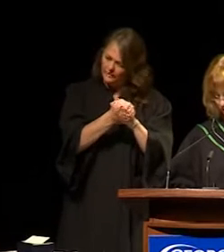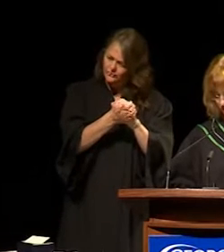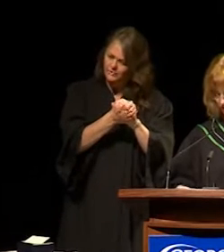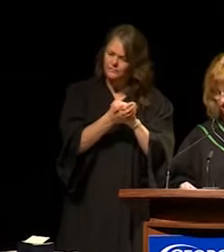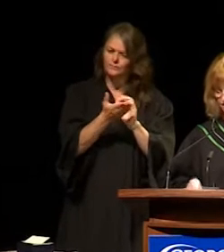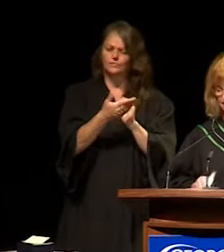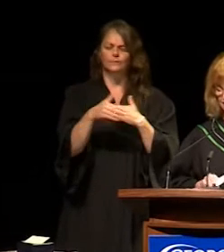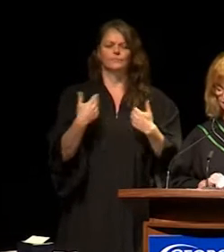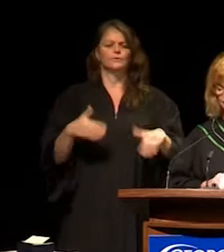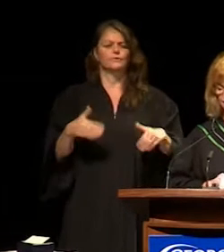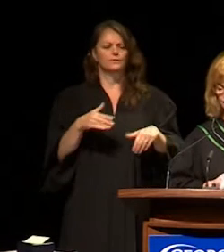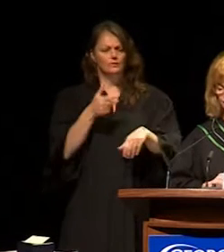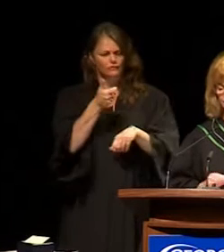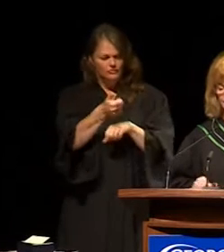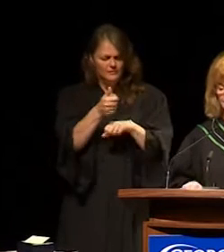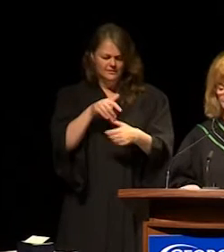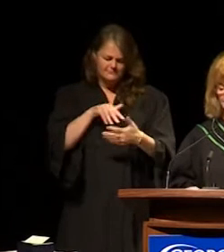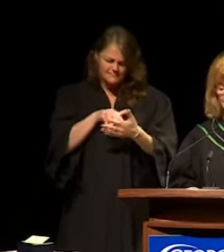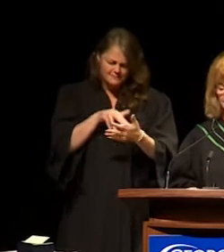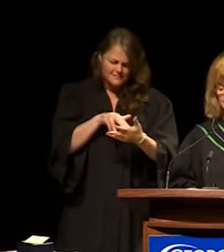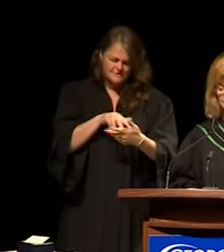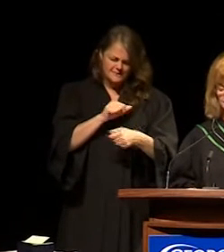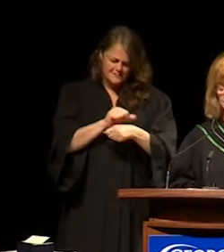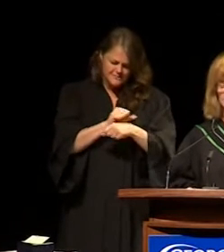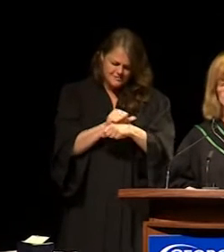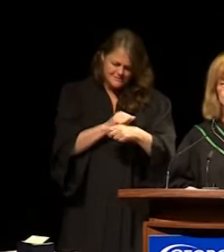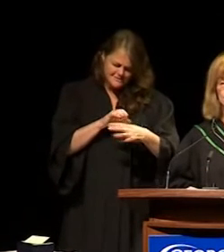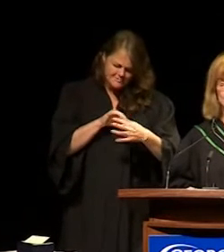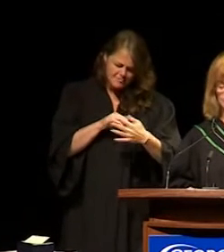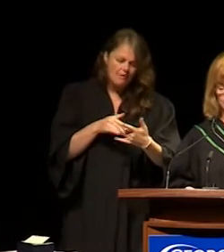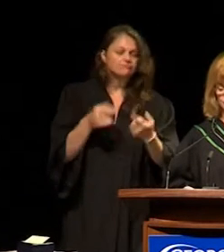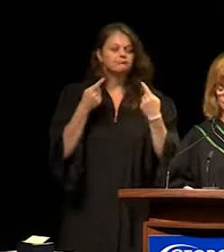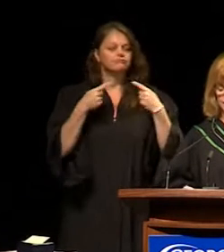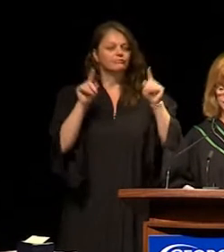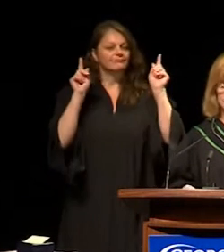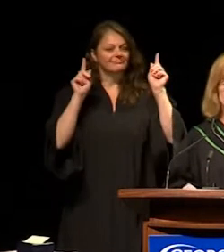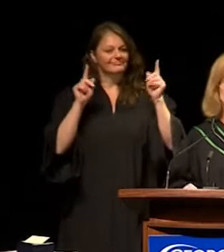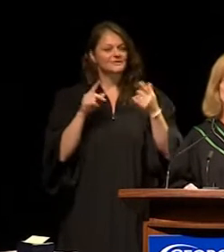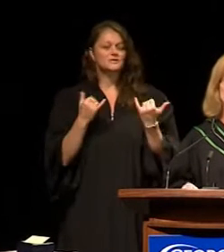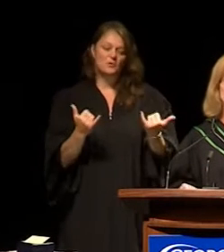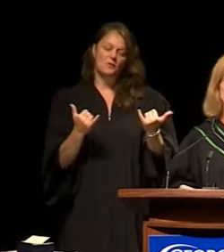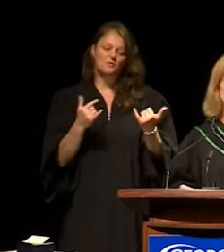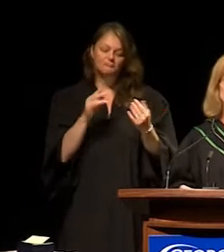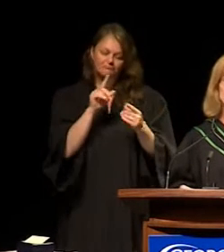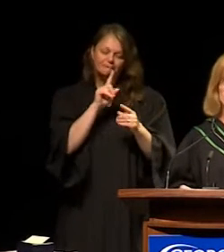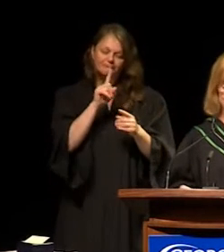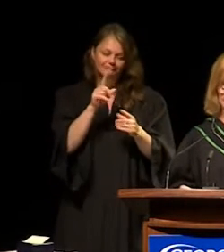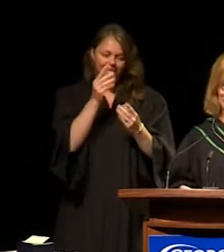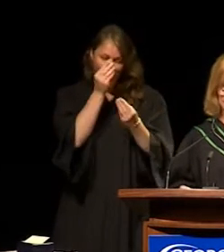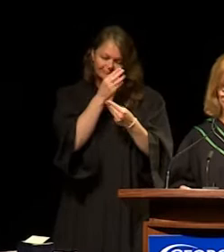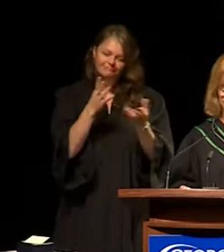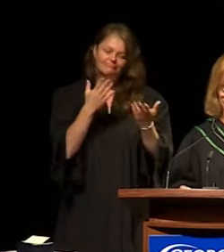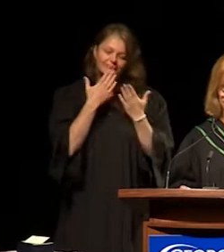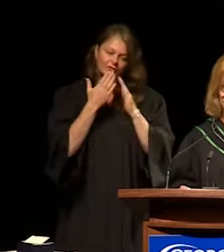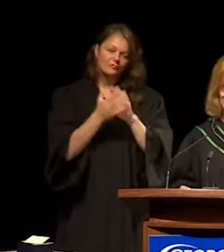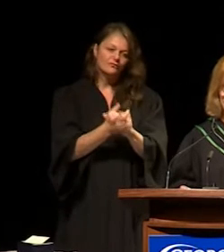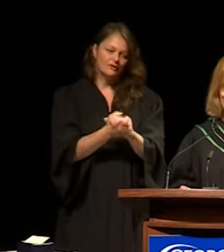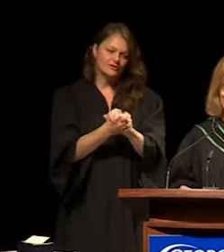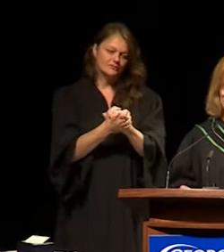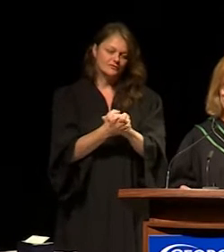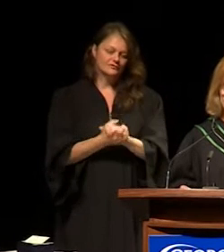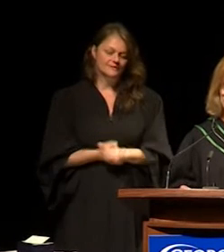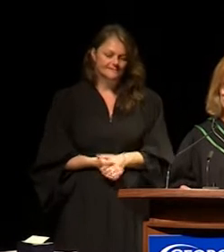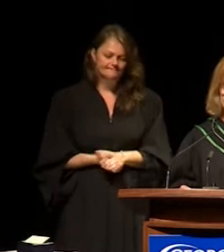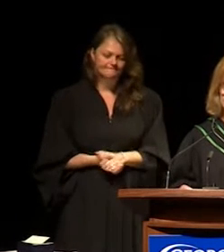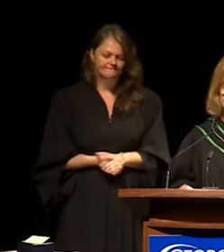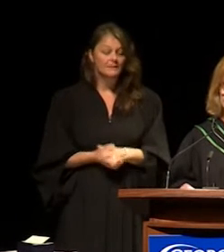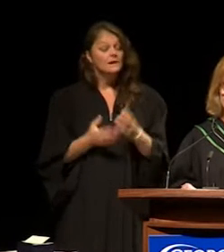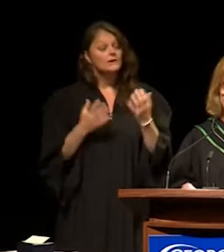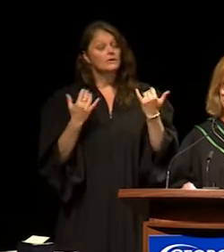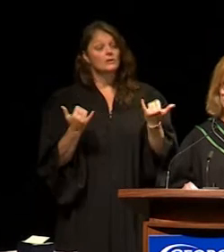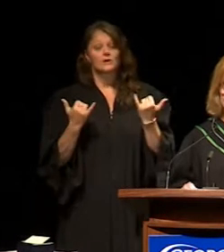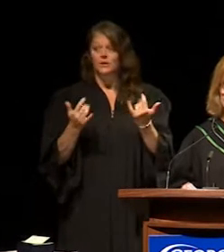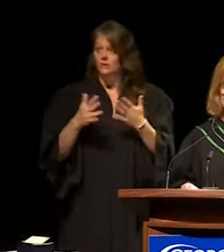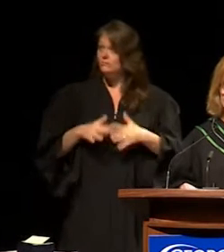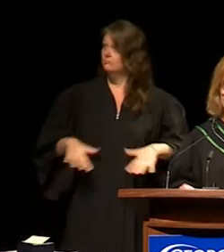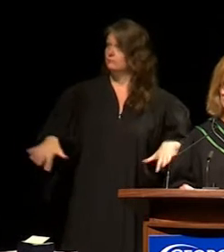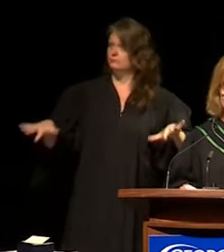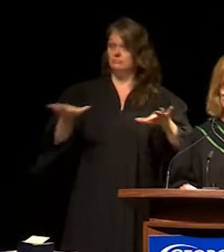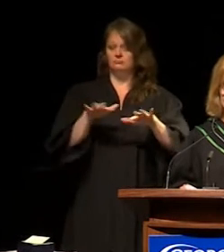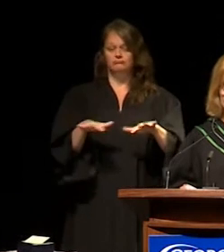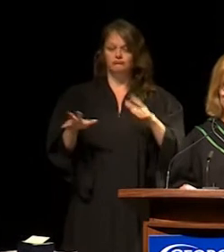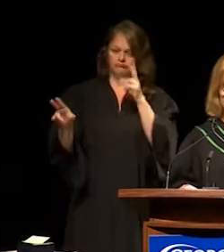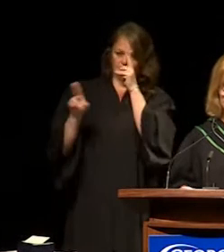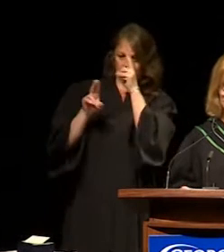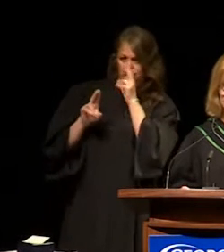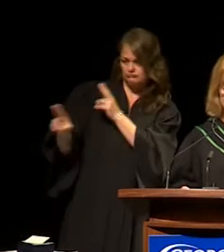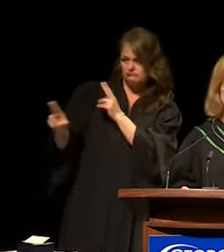have worked hard to get here, and I extend many congratulations on this special day. Our convocation ceremony today